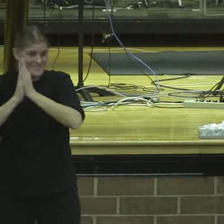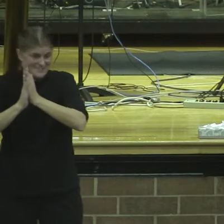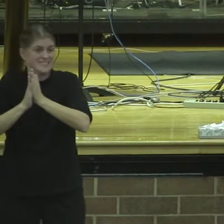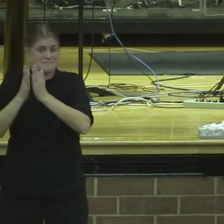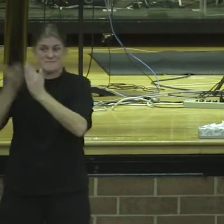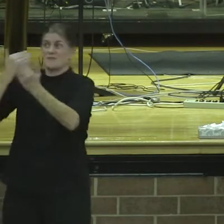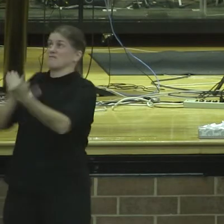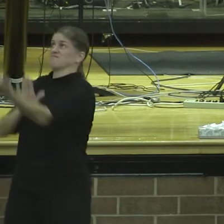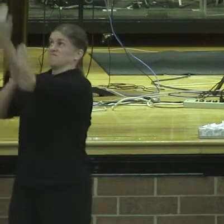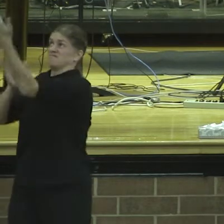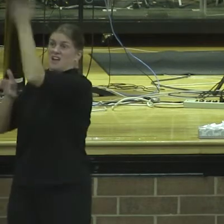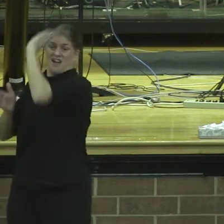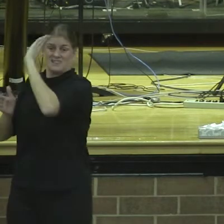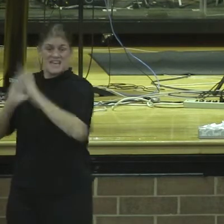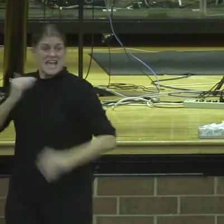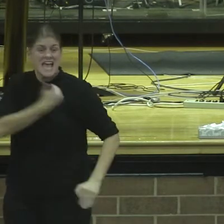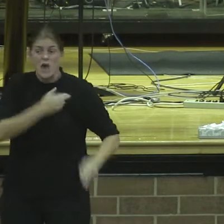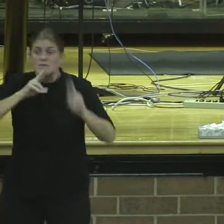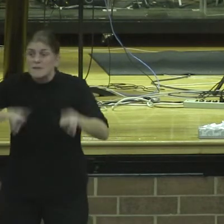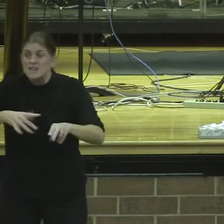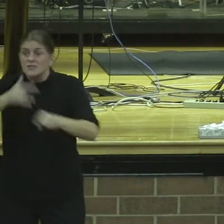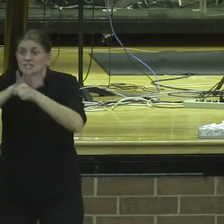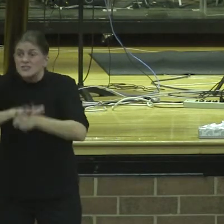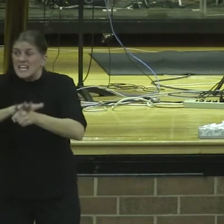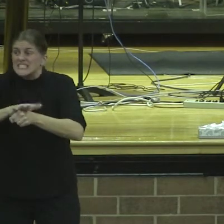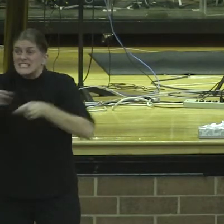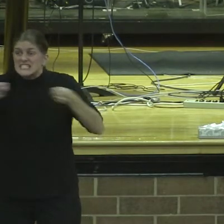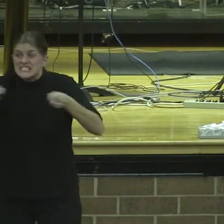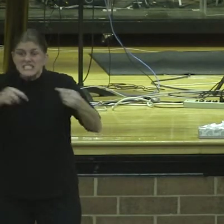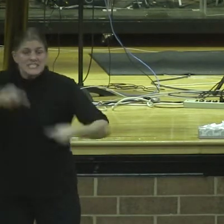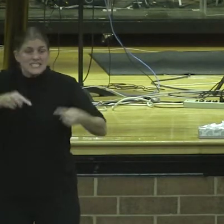Our go-to response should be prayer.